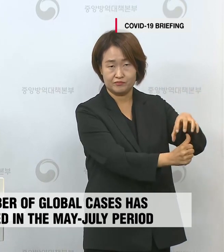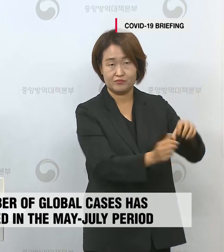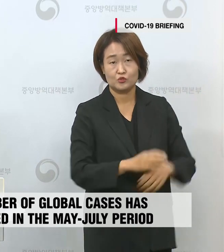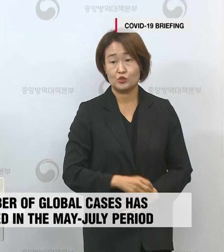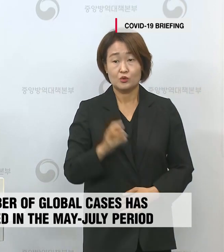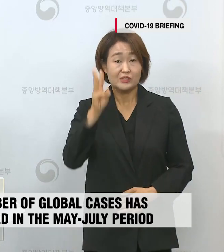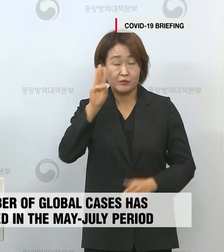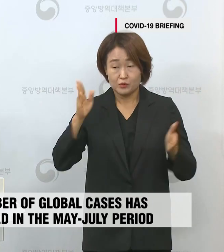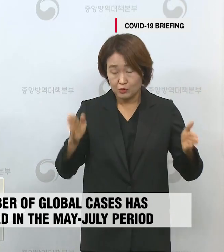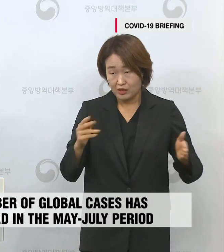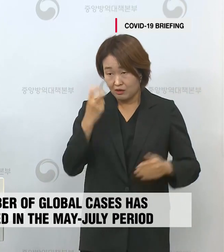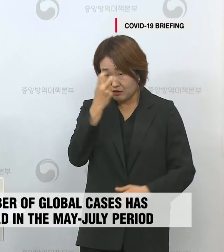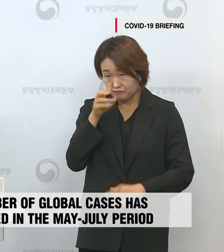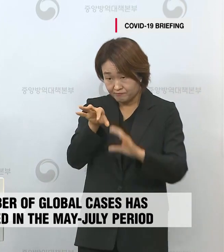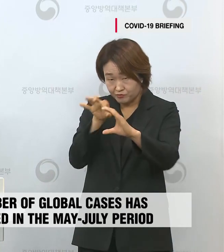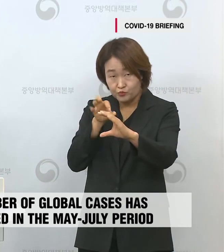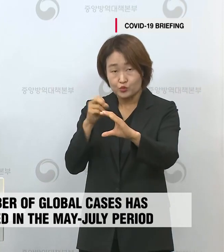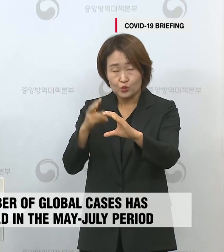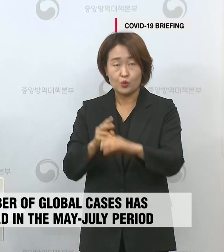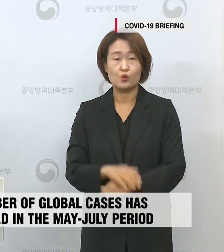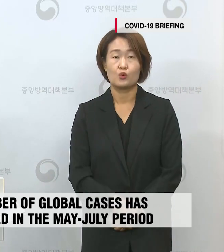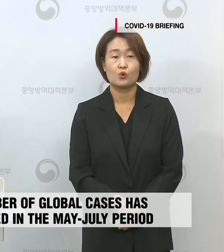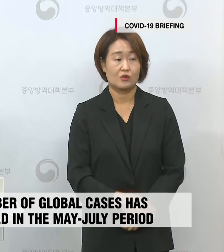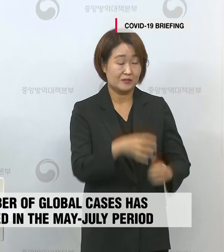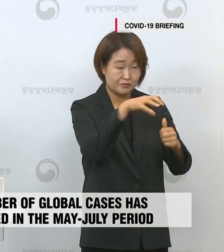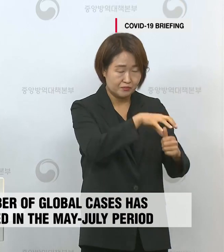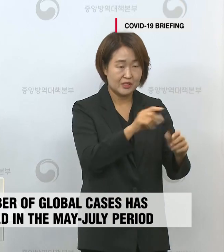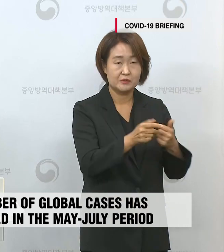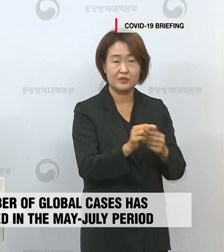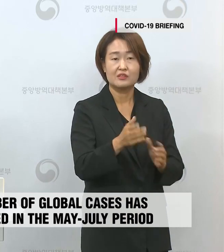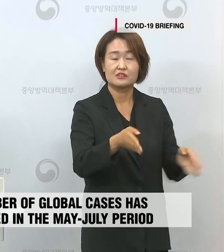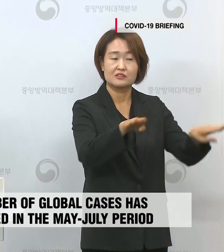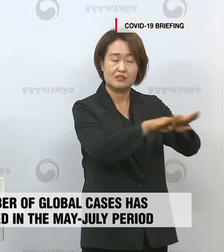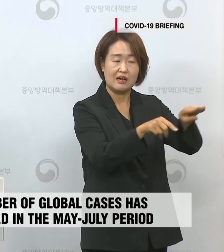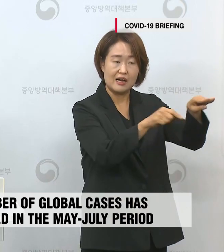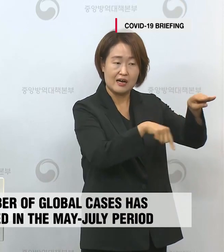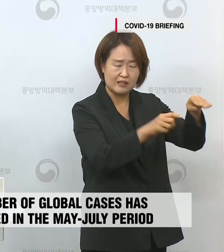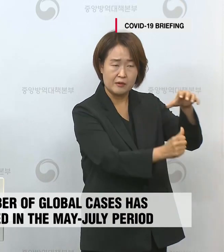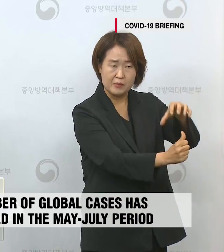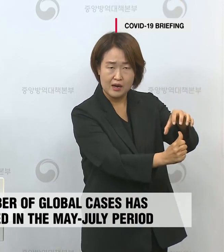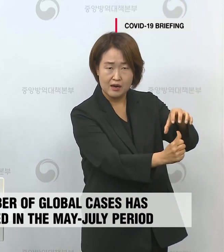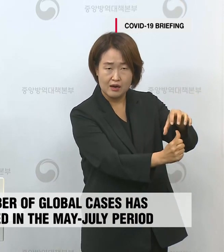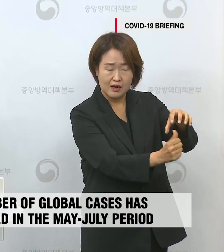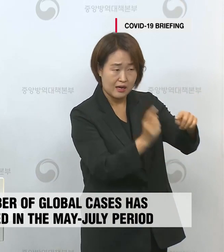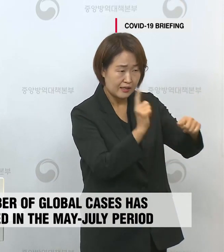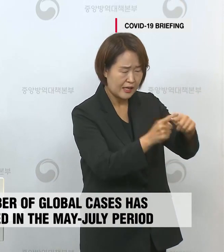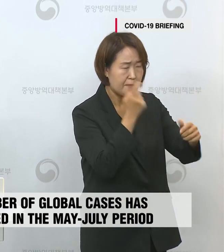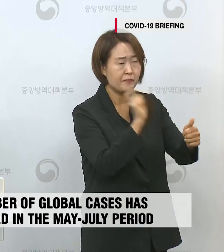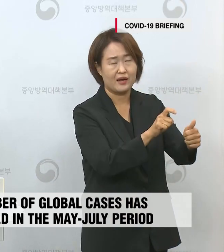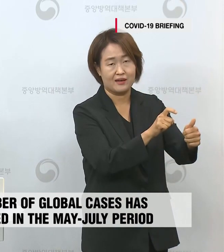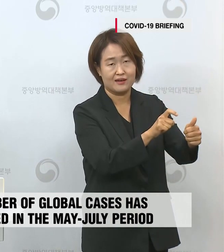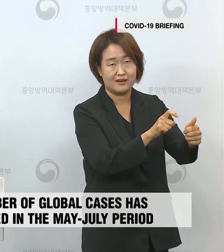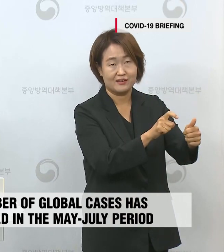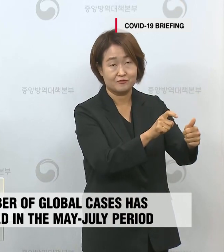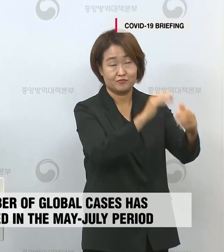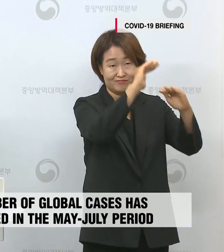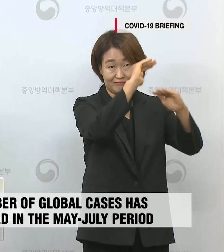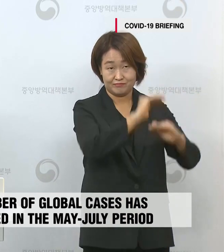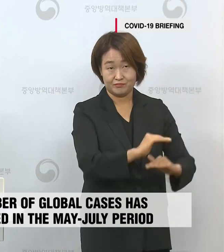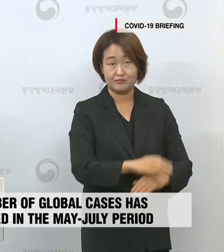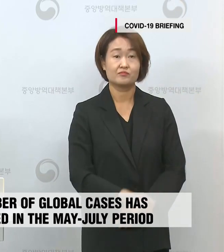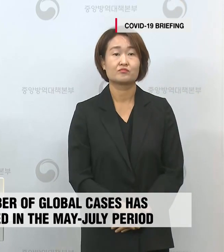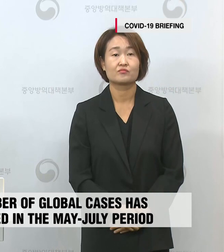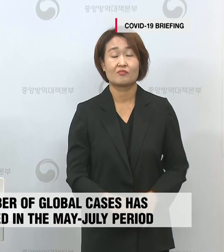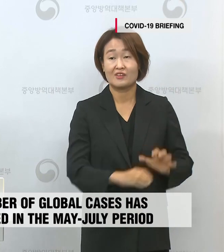under a mandatory self-quarantine for 2 weeks, and they need to also be monitored with their